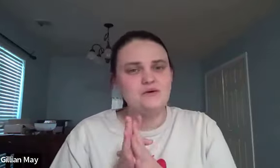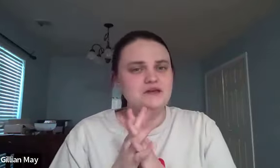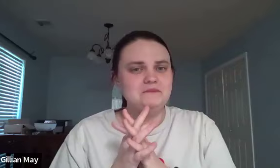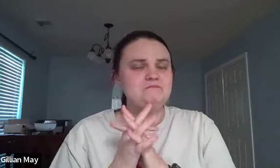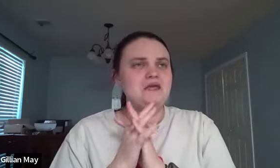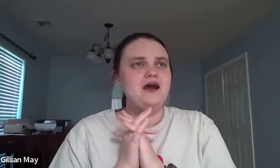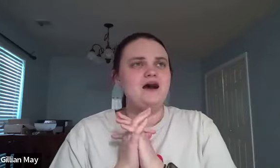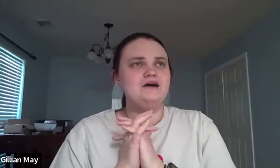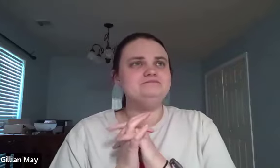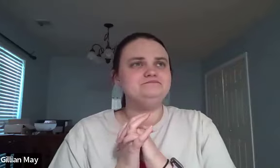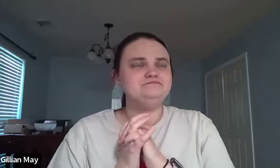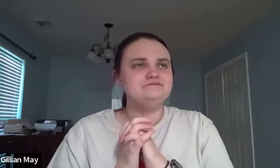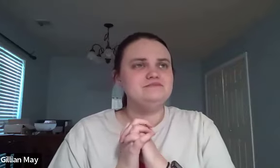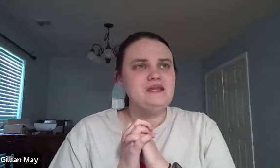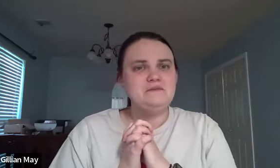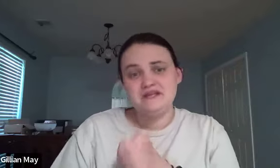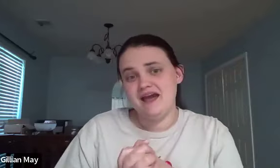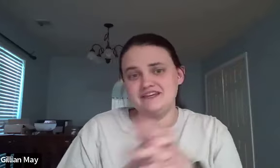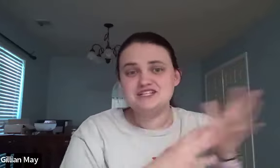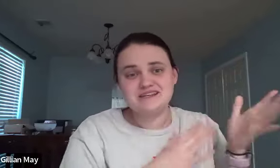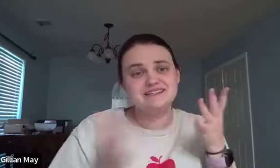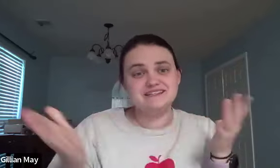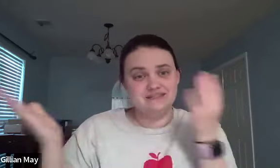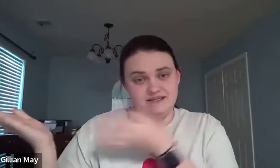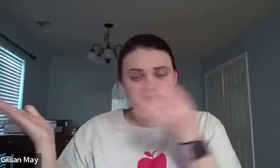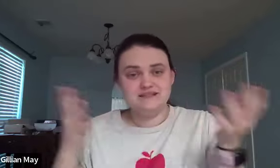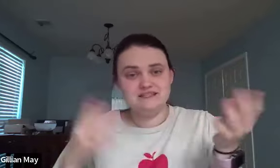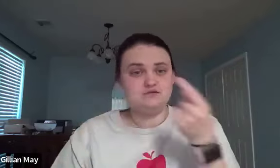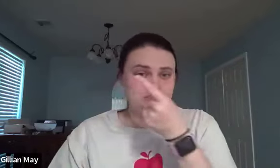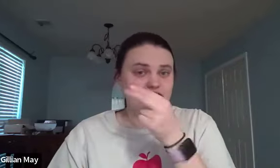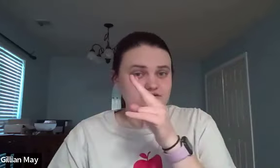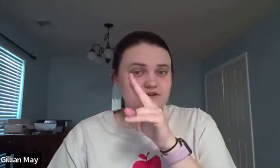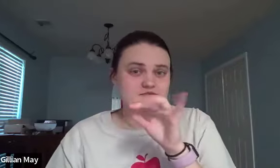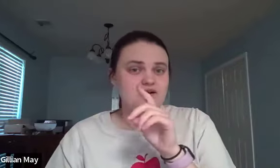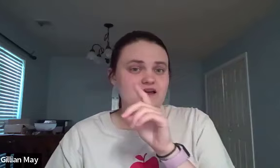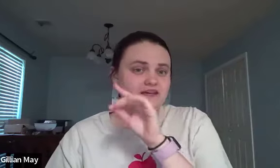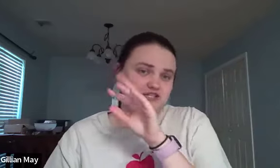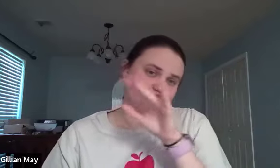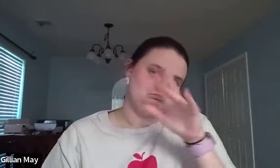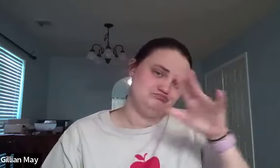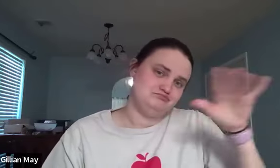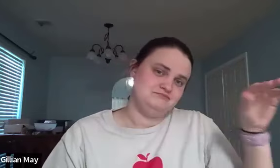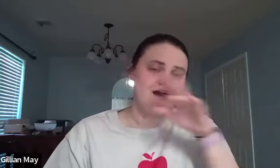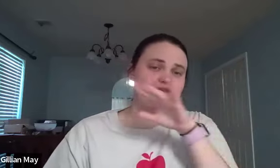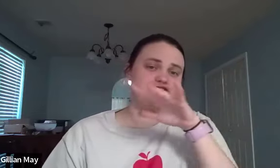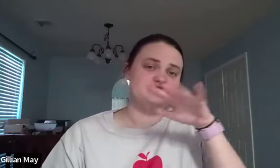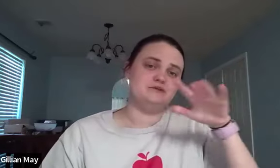whole thing. But yeah, that's just like an instance where we do finger spell and then I love just doing